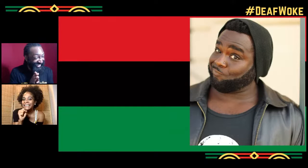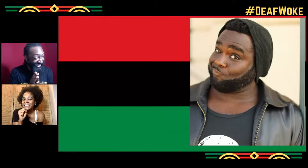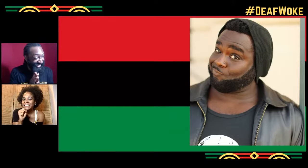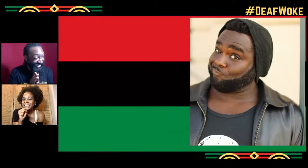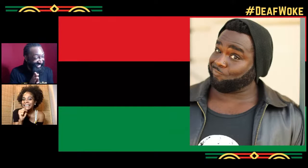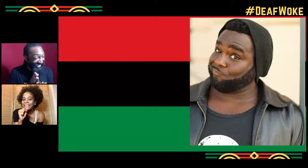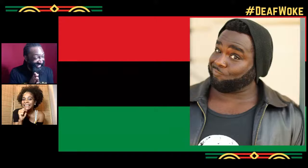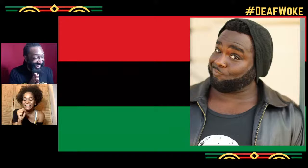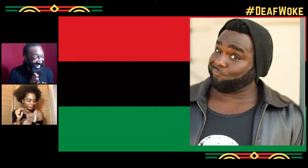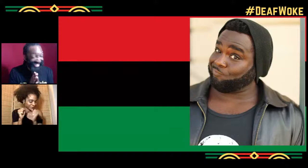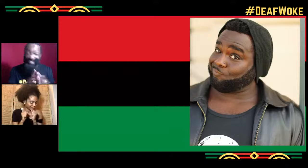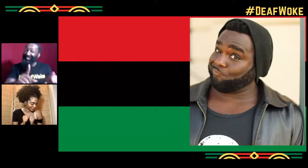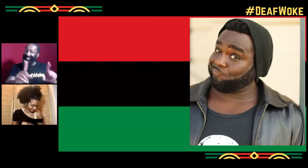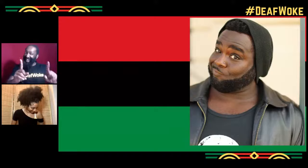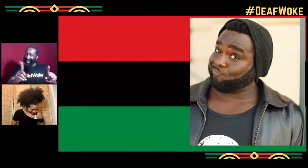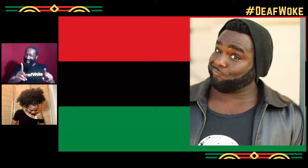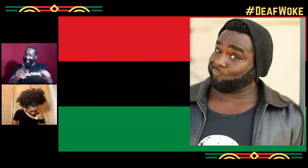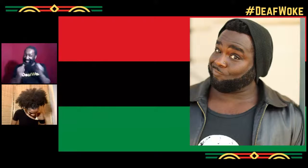Chris?